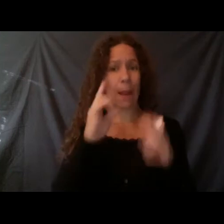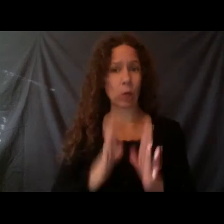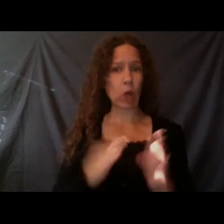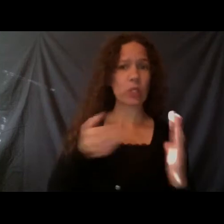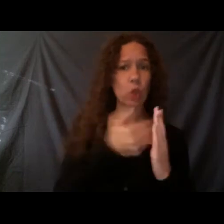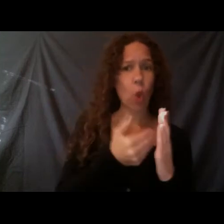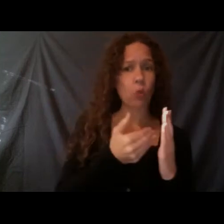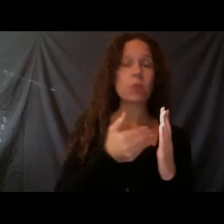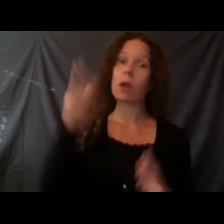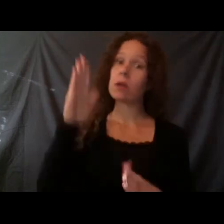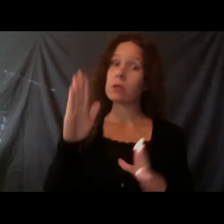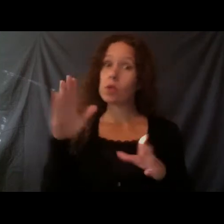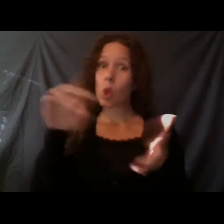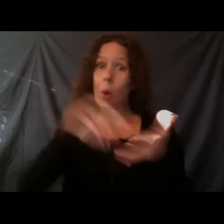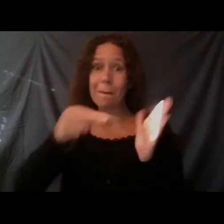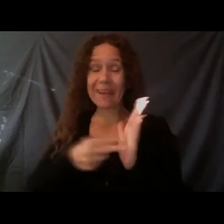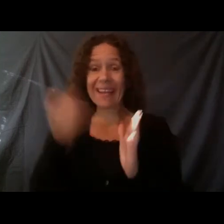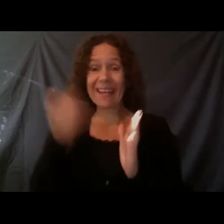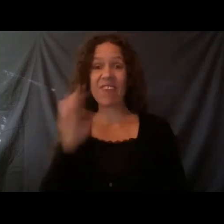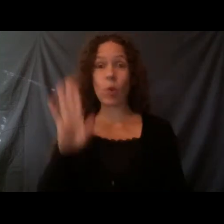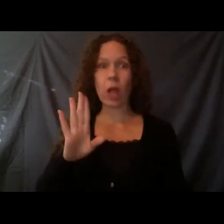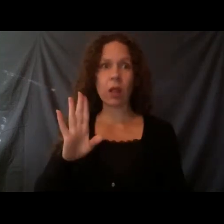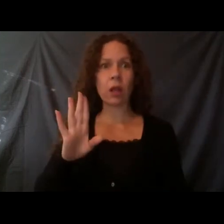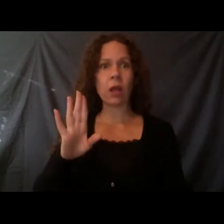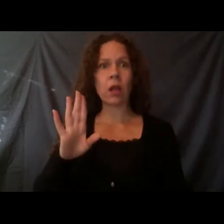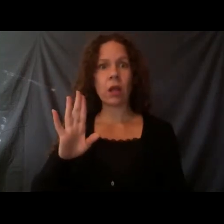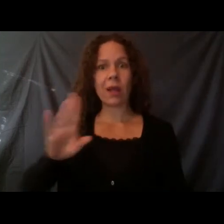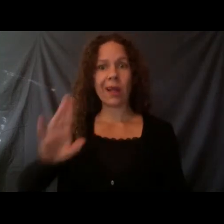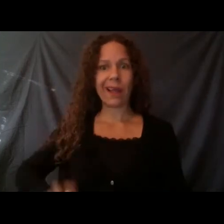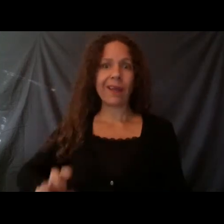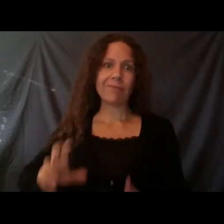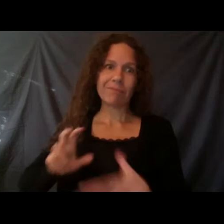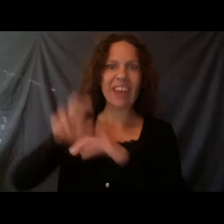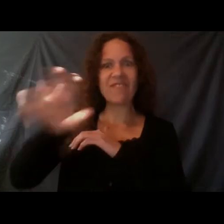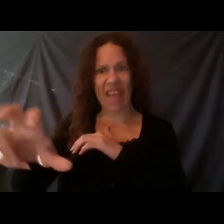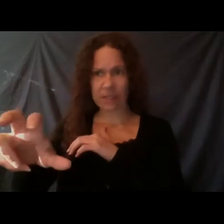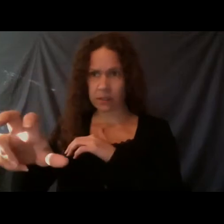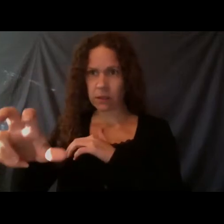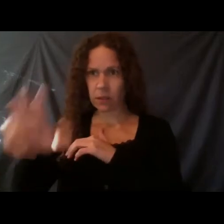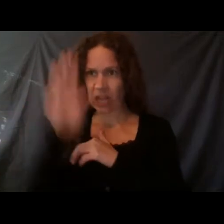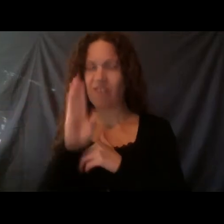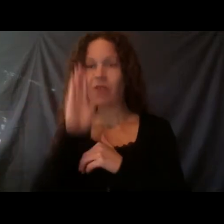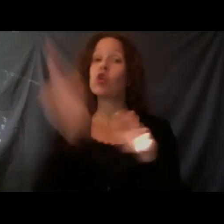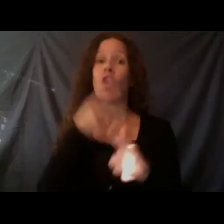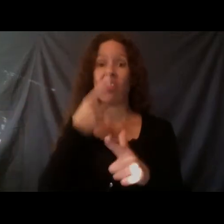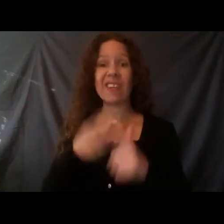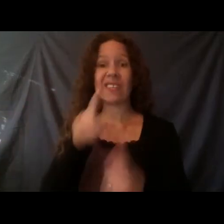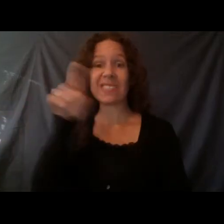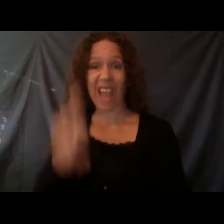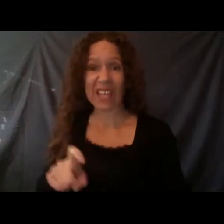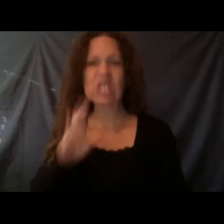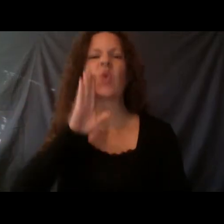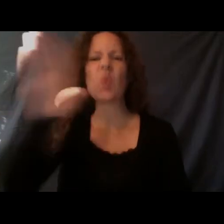we invest in a true bottom-up organizing program between election cycles, we will make Texas blue.